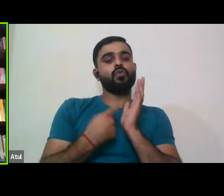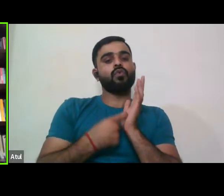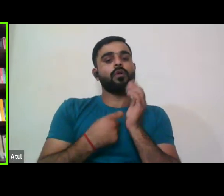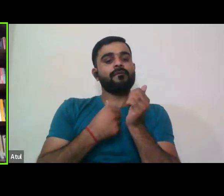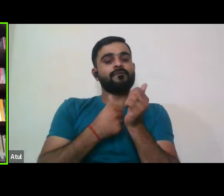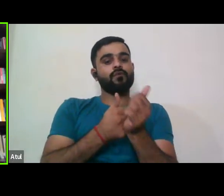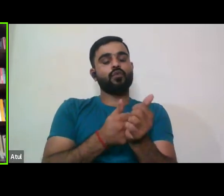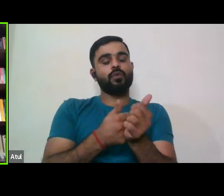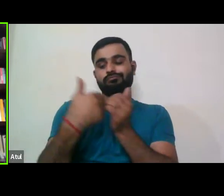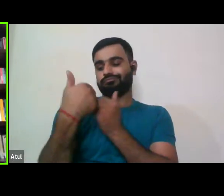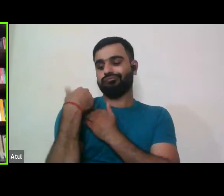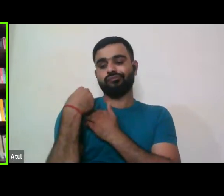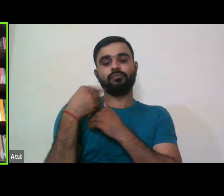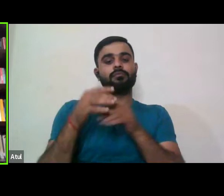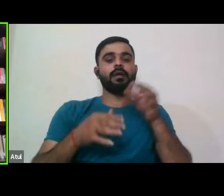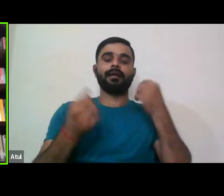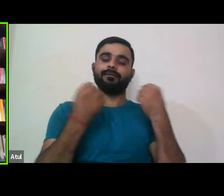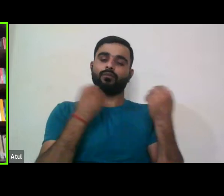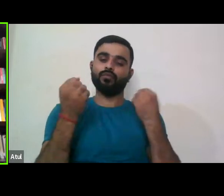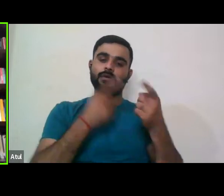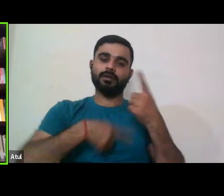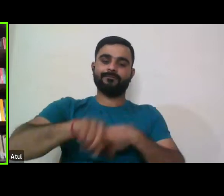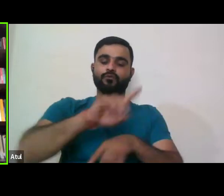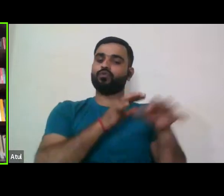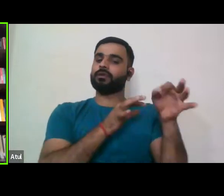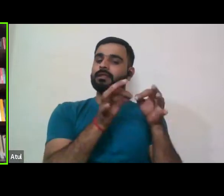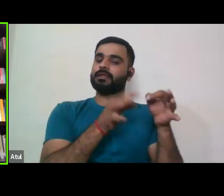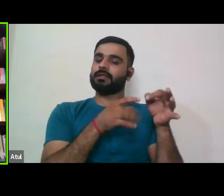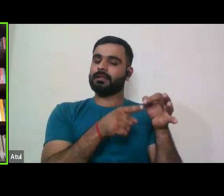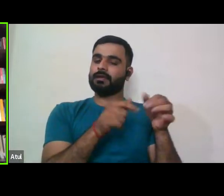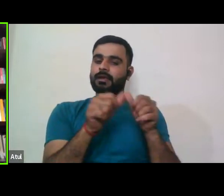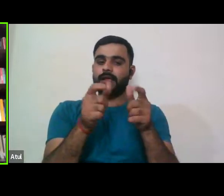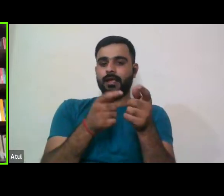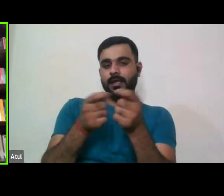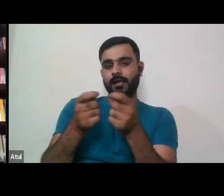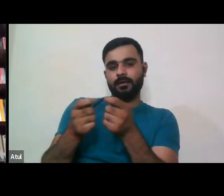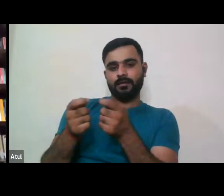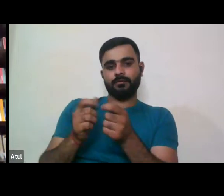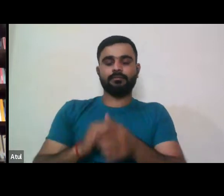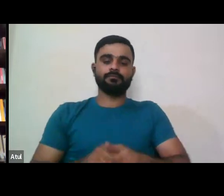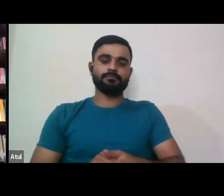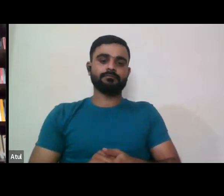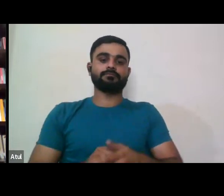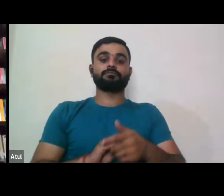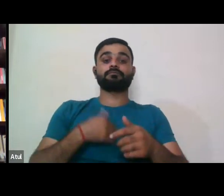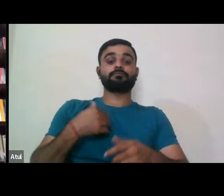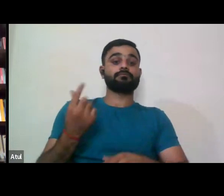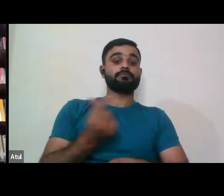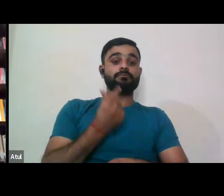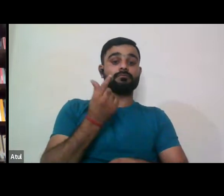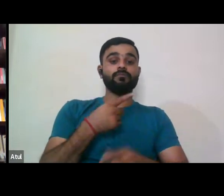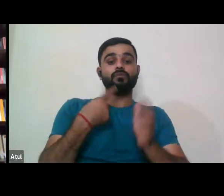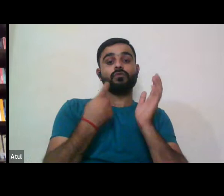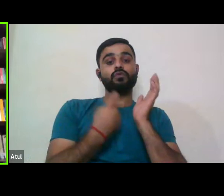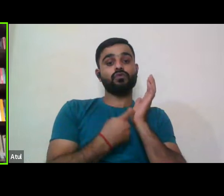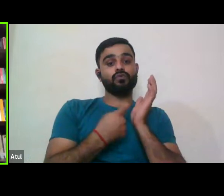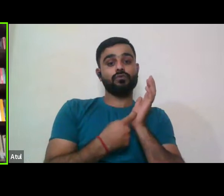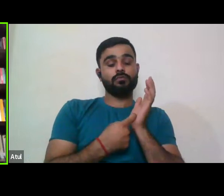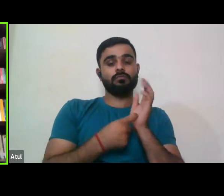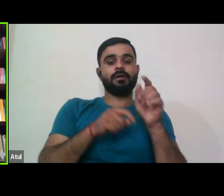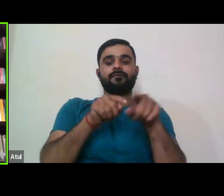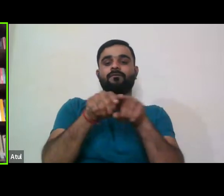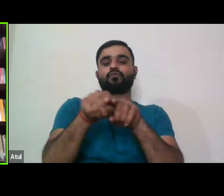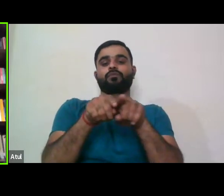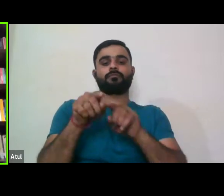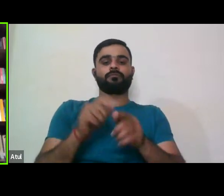bringing accountability in the exercise of discretion, right? Administrative discretion. And can we use those rules? So, for